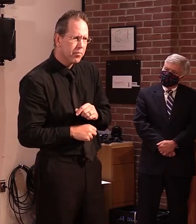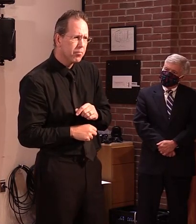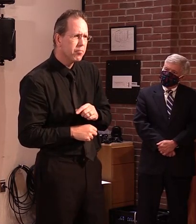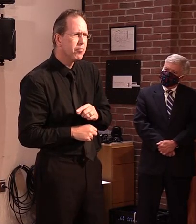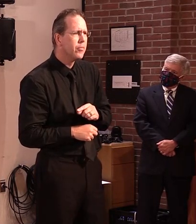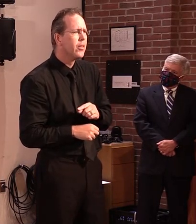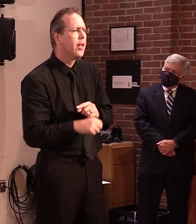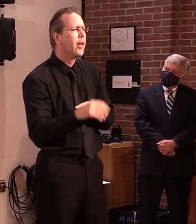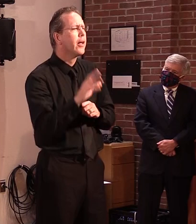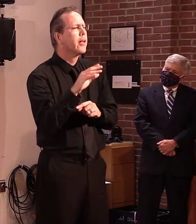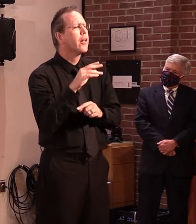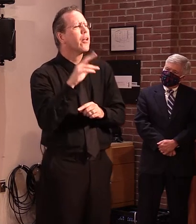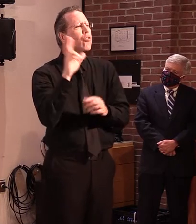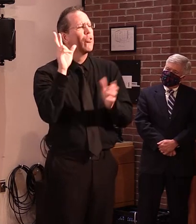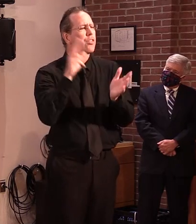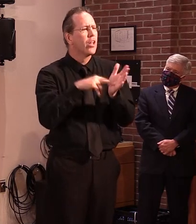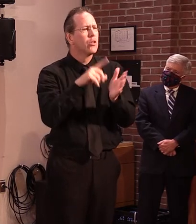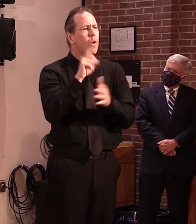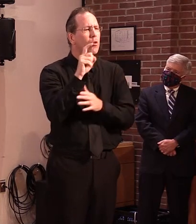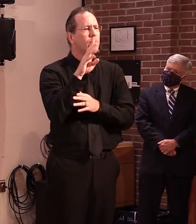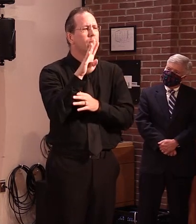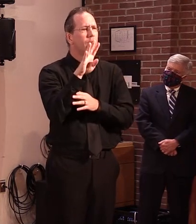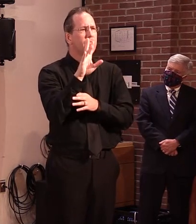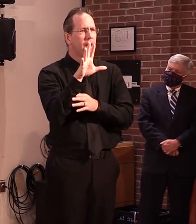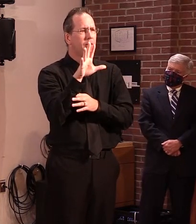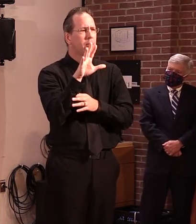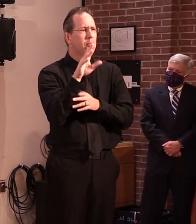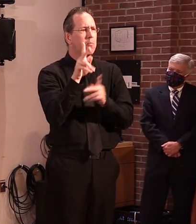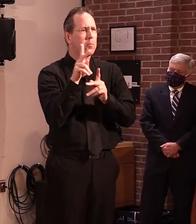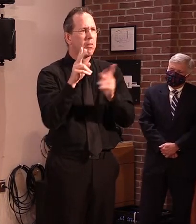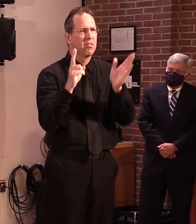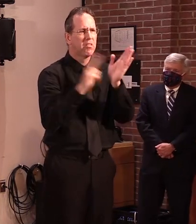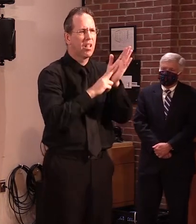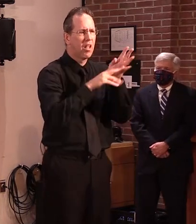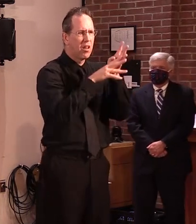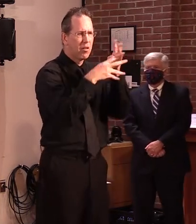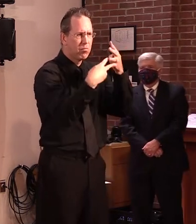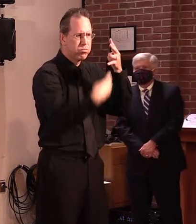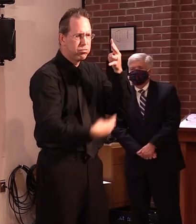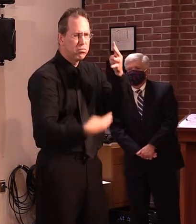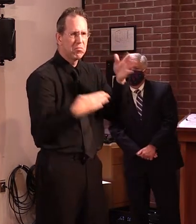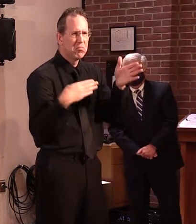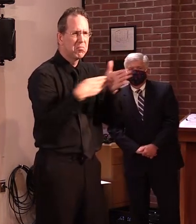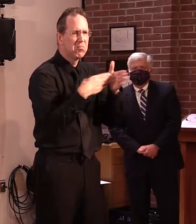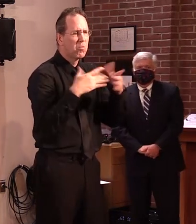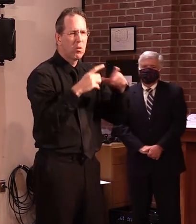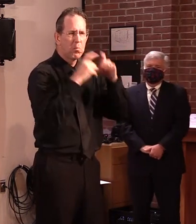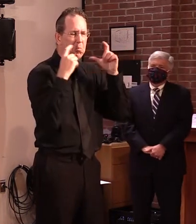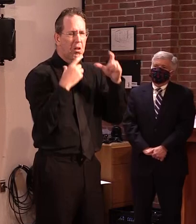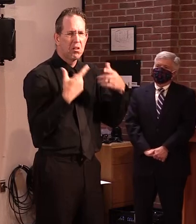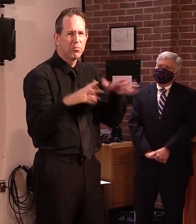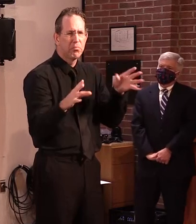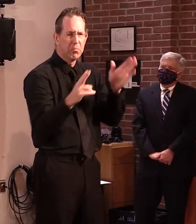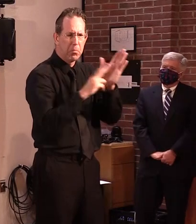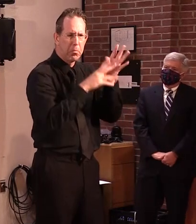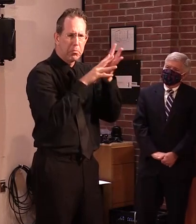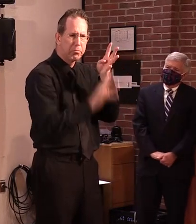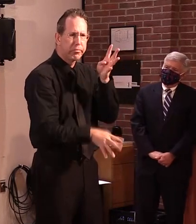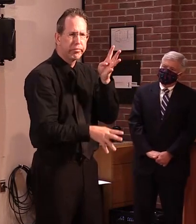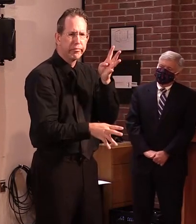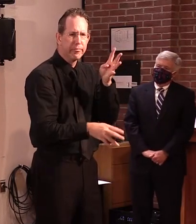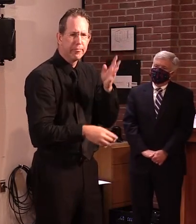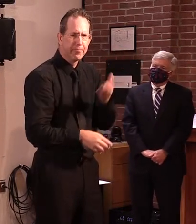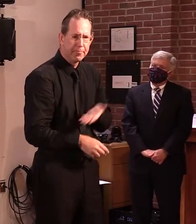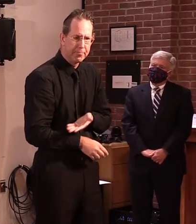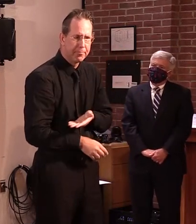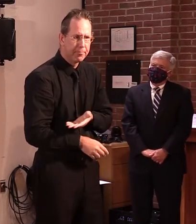Pretty simply just saying to oppose the mask mandate. You know, we heard Dr. Fauci talk about this.